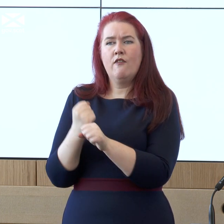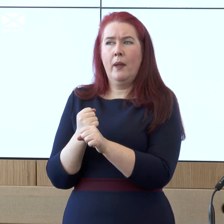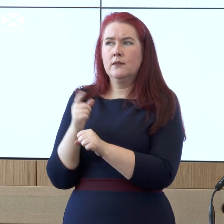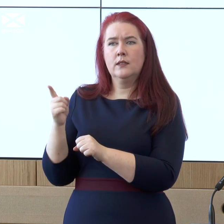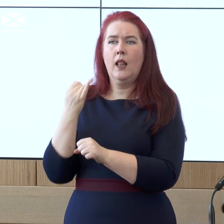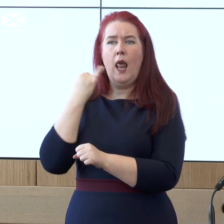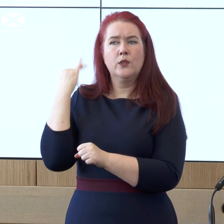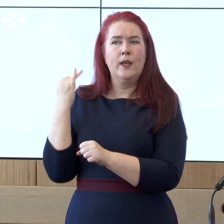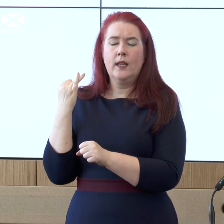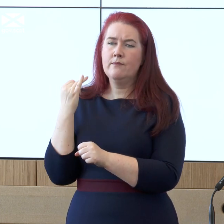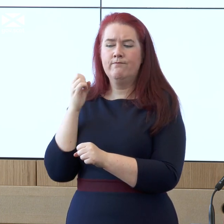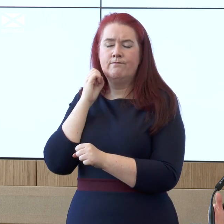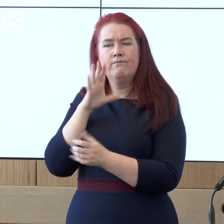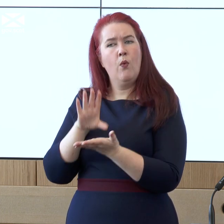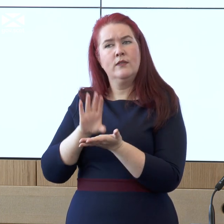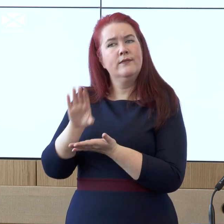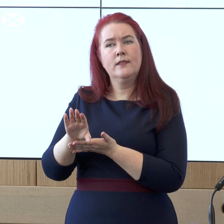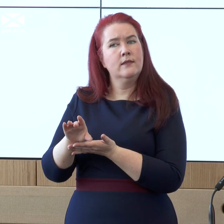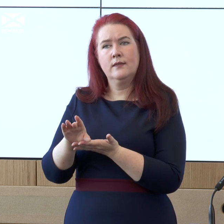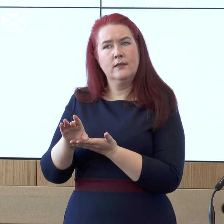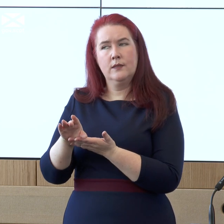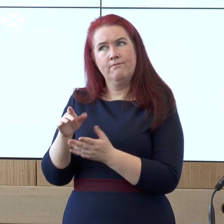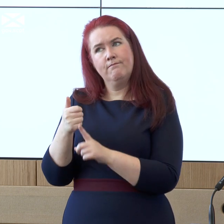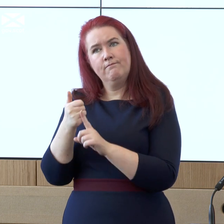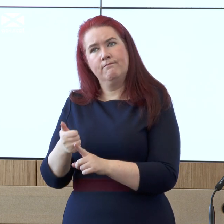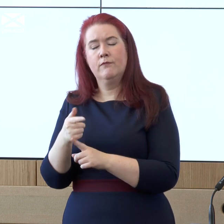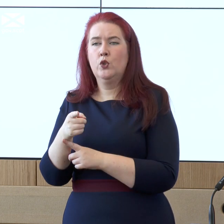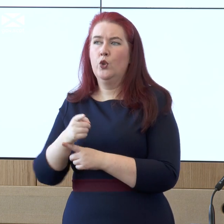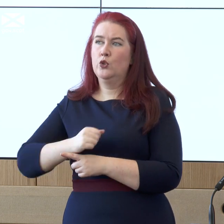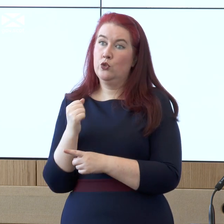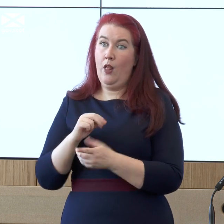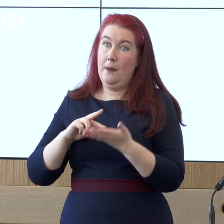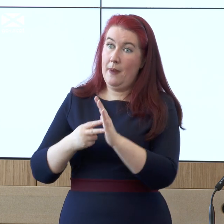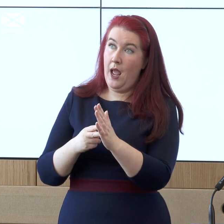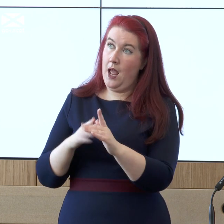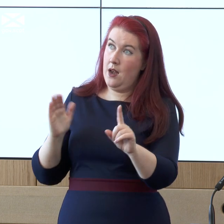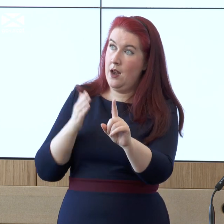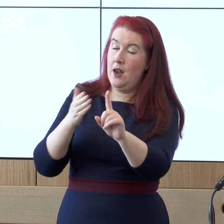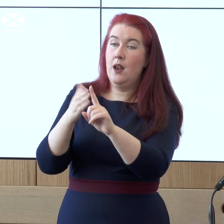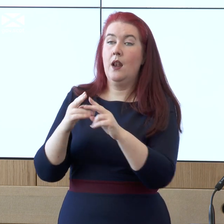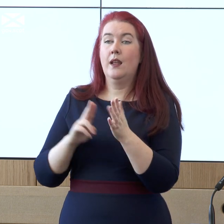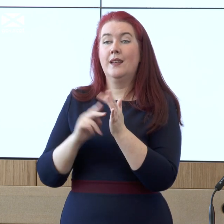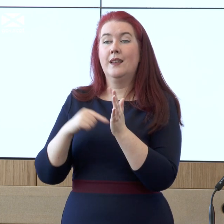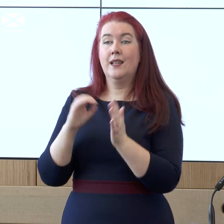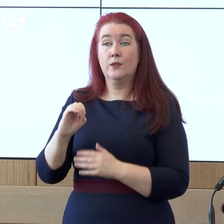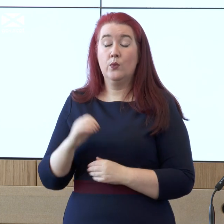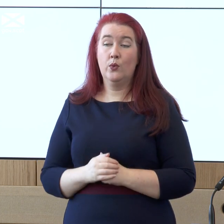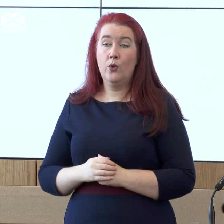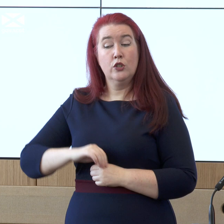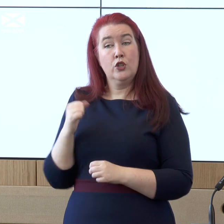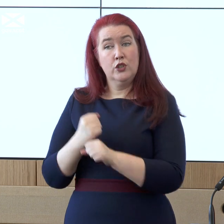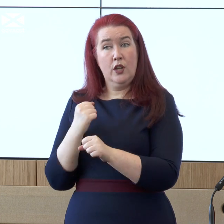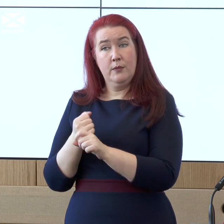priority support to an important part of Scotland's planned journey to net zero. The Scottish government supports